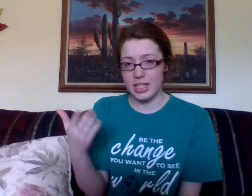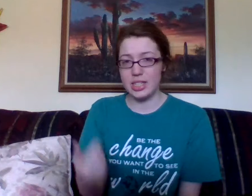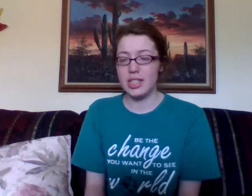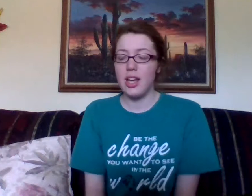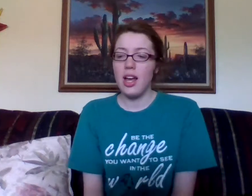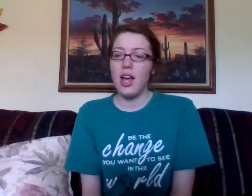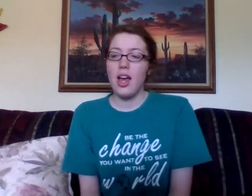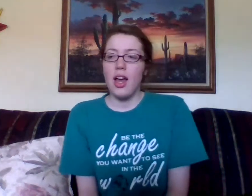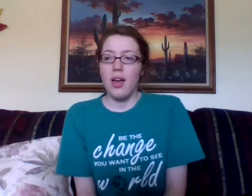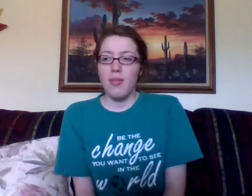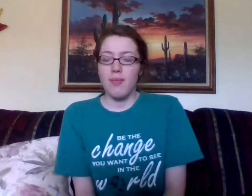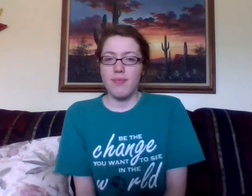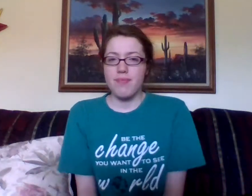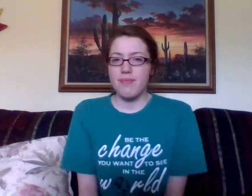things.